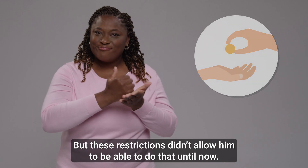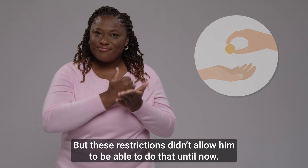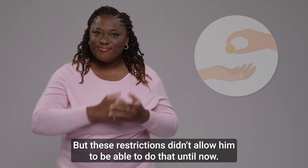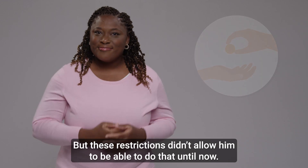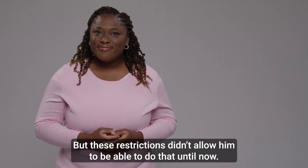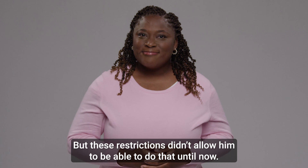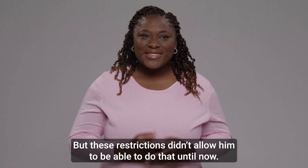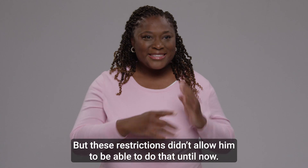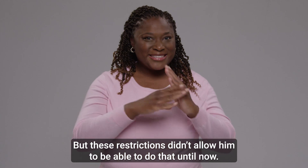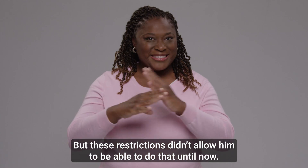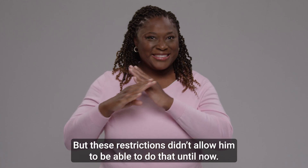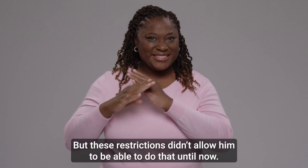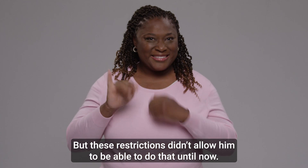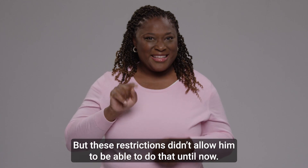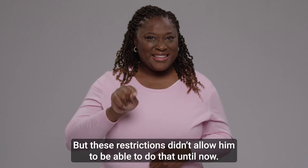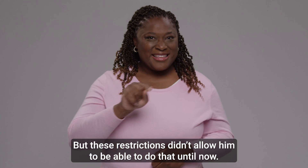him to be able to do that until now.